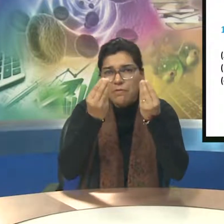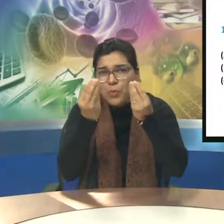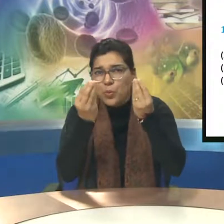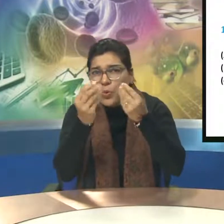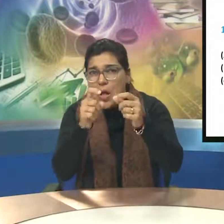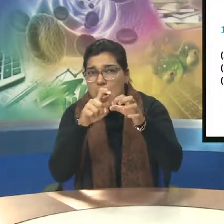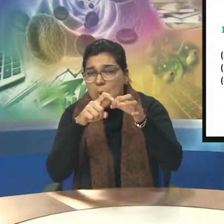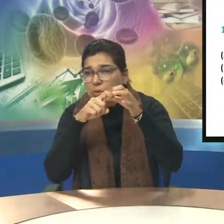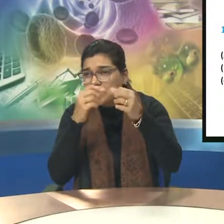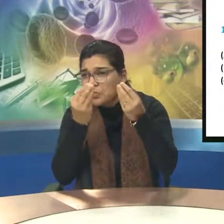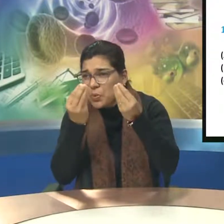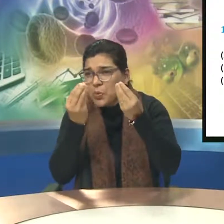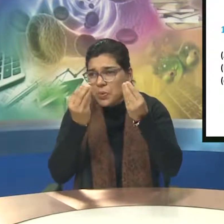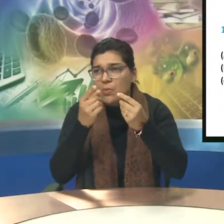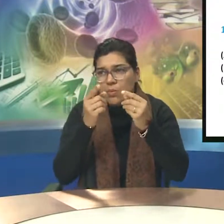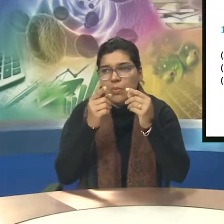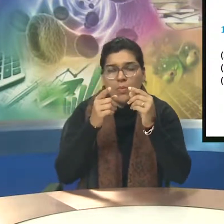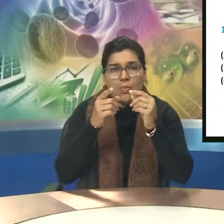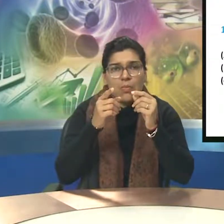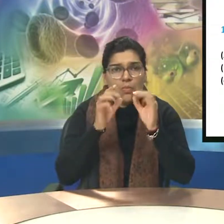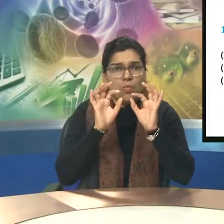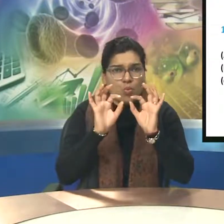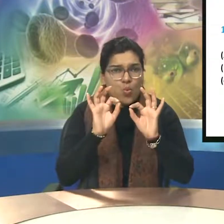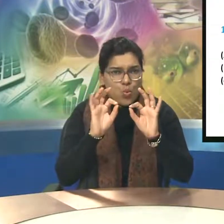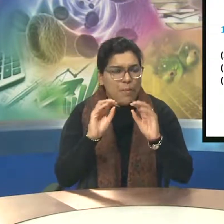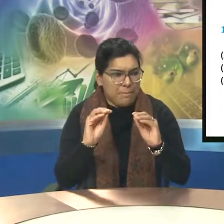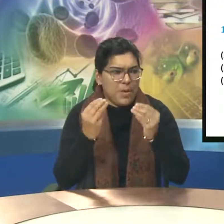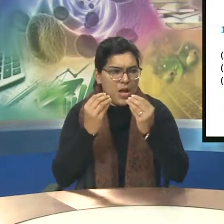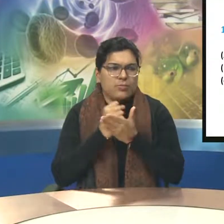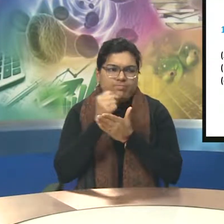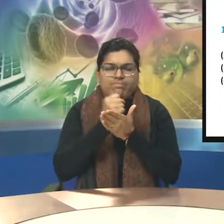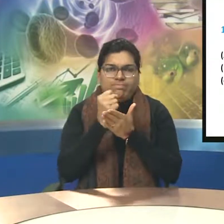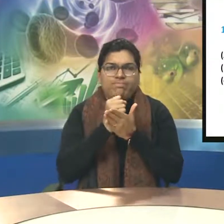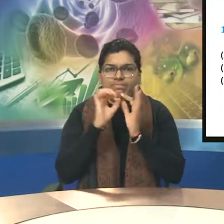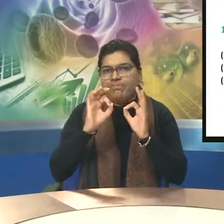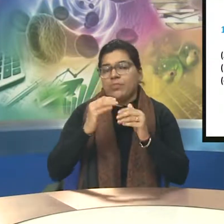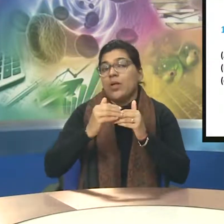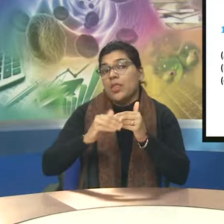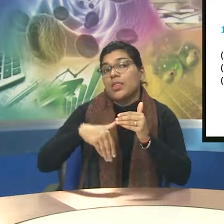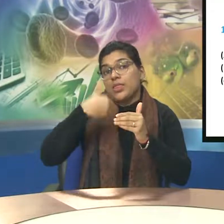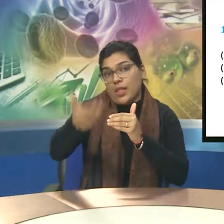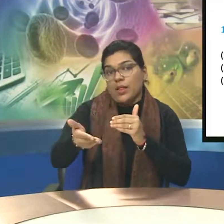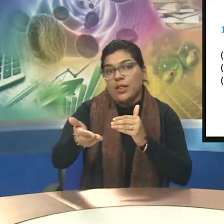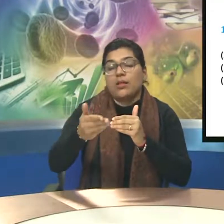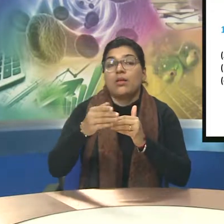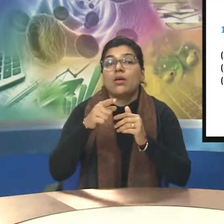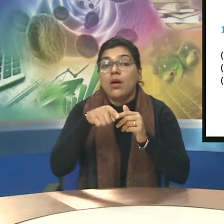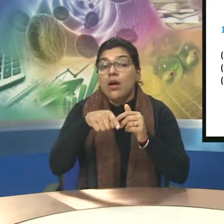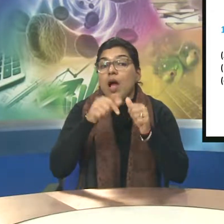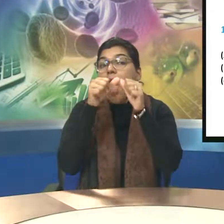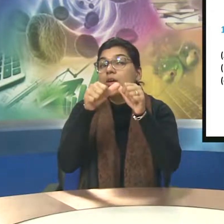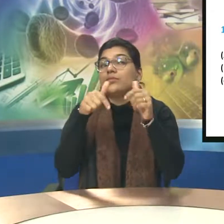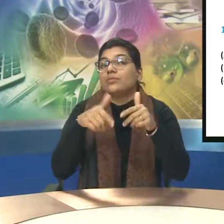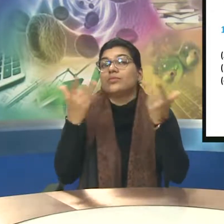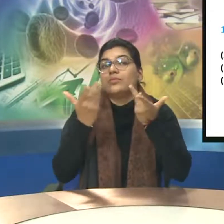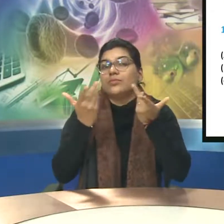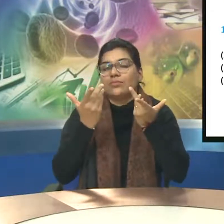Okay, few of you have answered or maybe few have question. Please wait. Let's move to the next question.